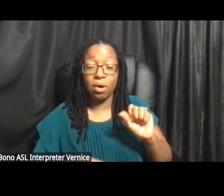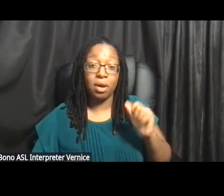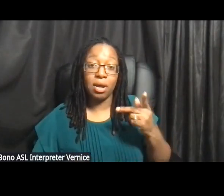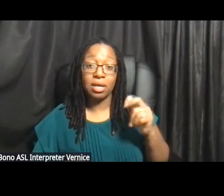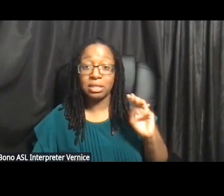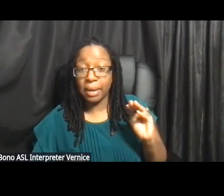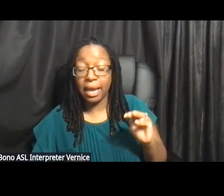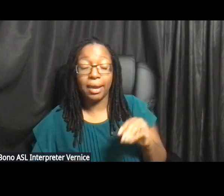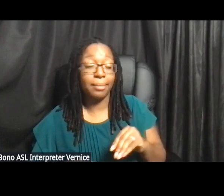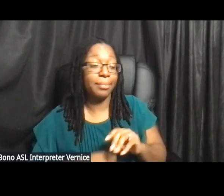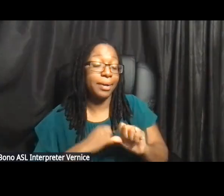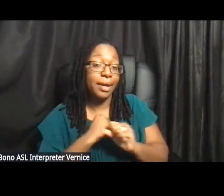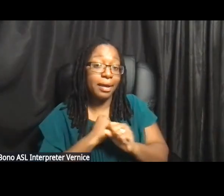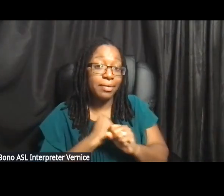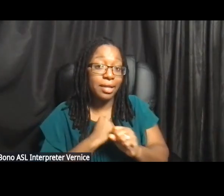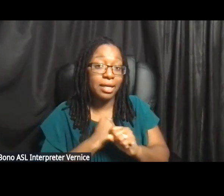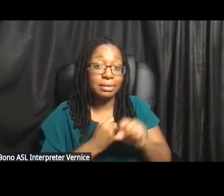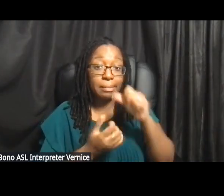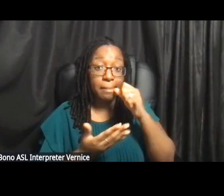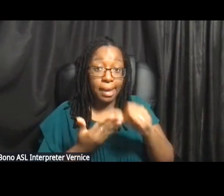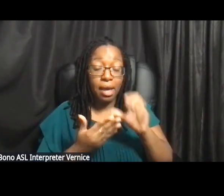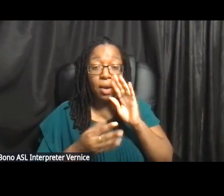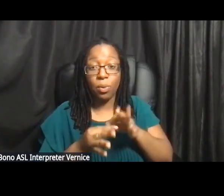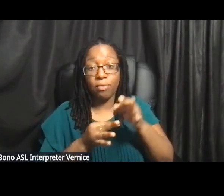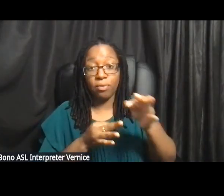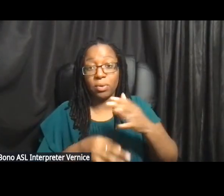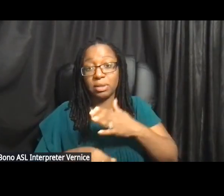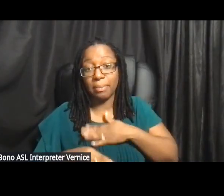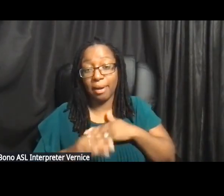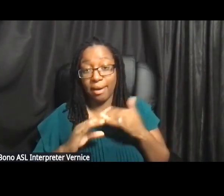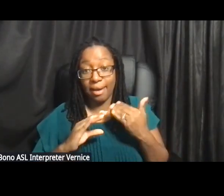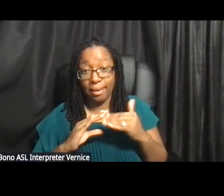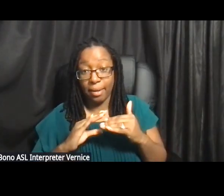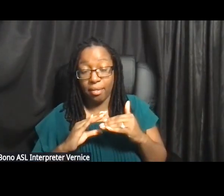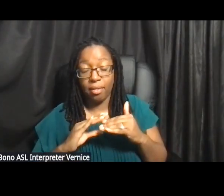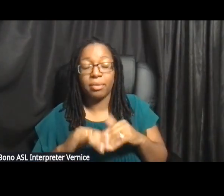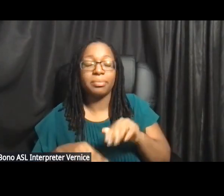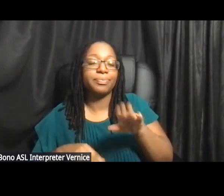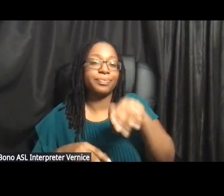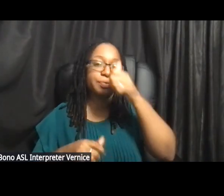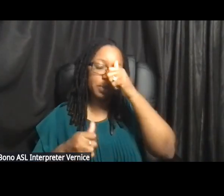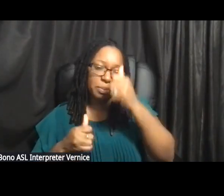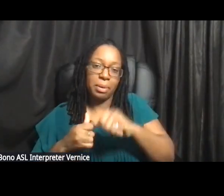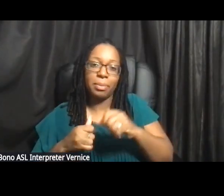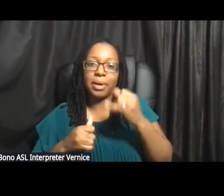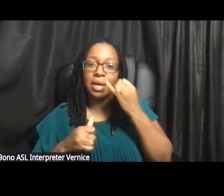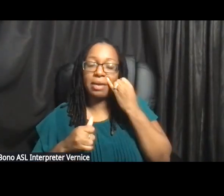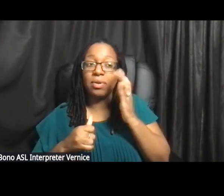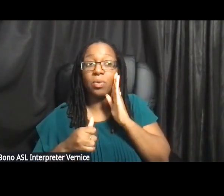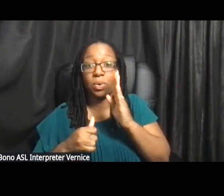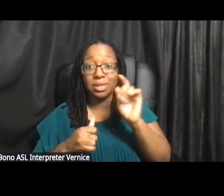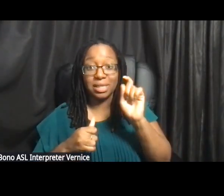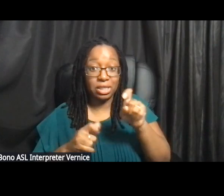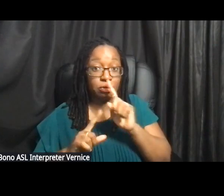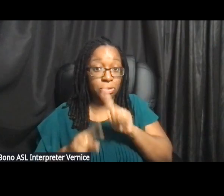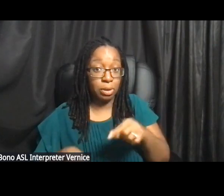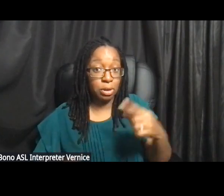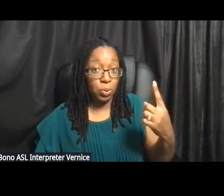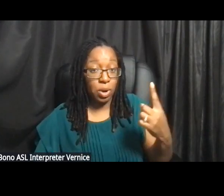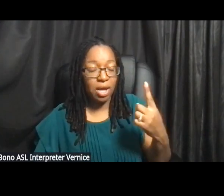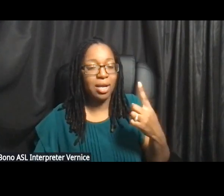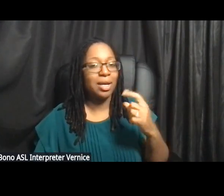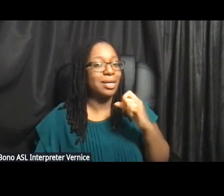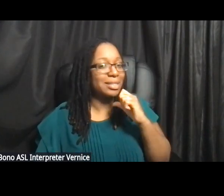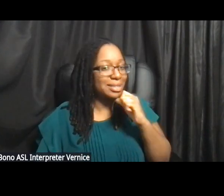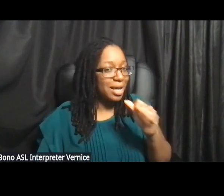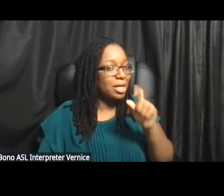mailers, whatever, and forwards them to my email address. So remember, if you're going to have to respond to one of those email addresses, this isn't a real email